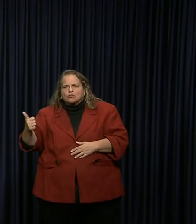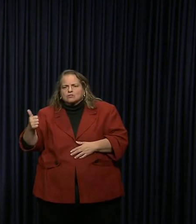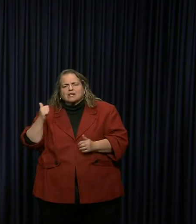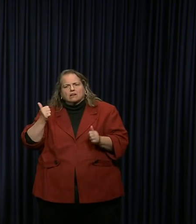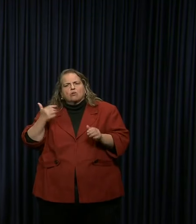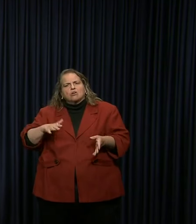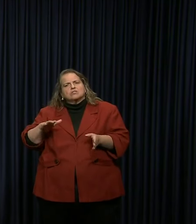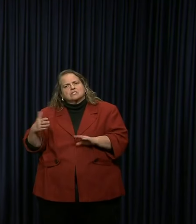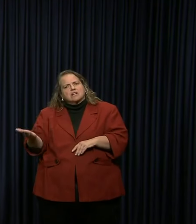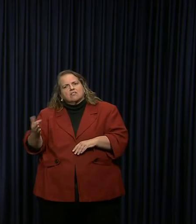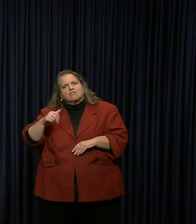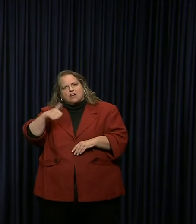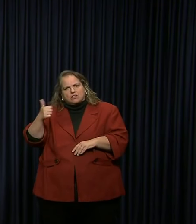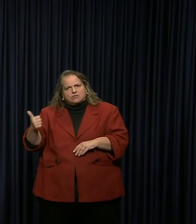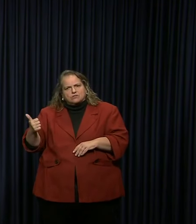So,